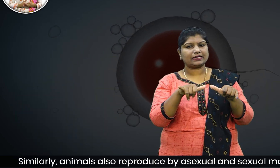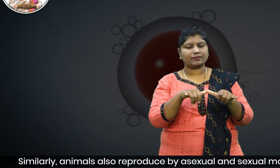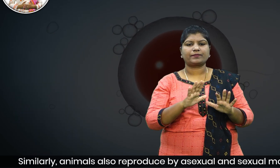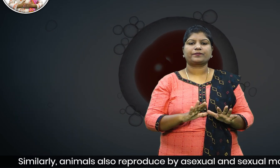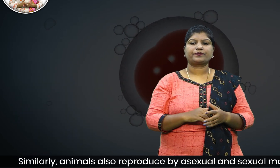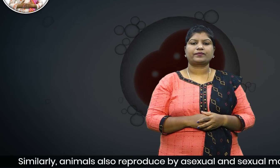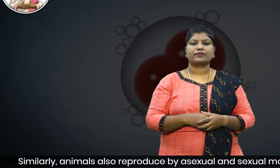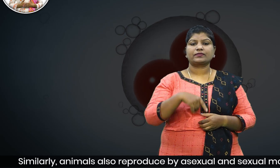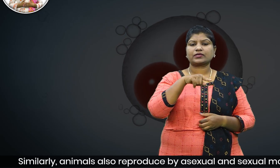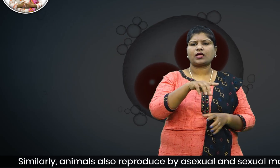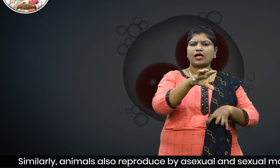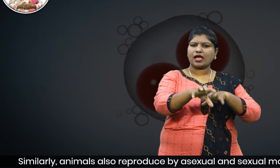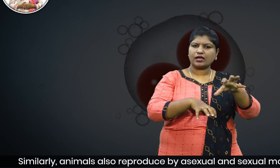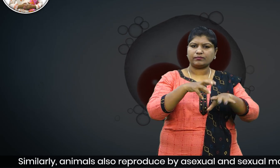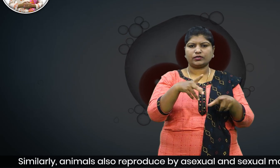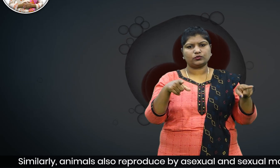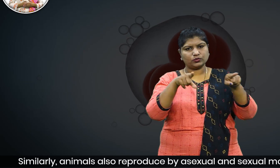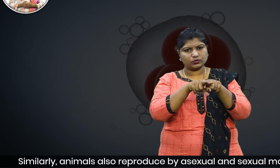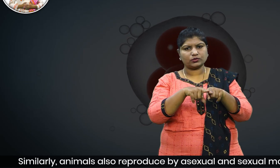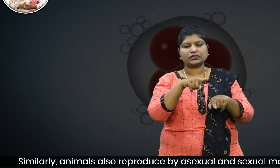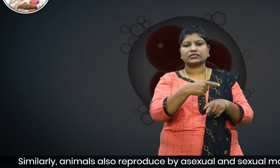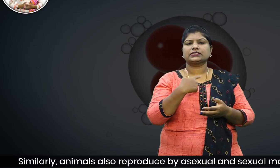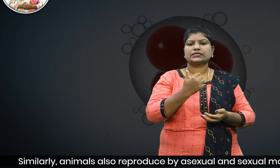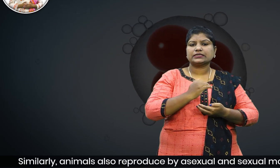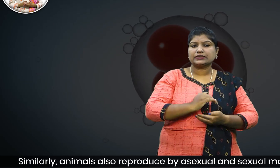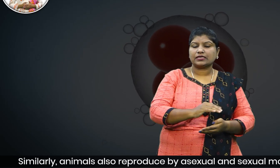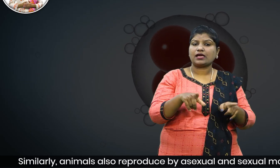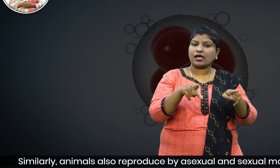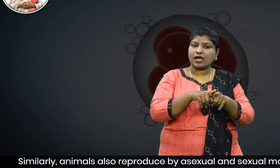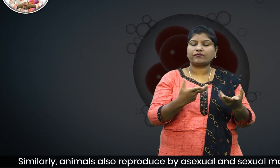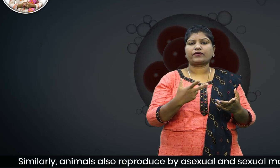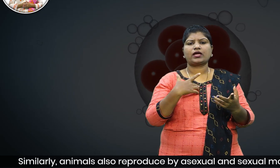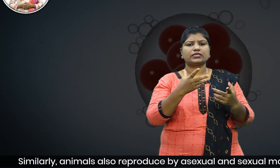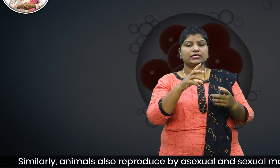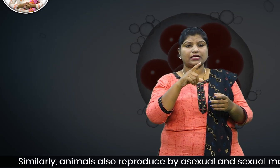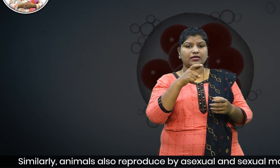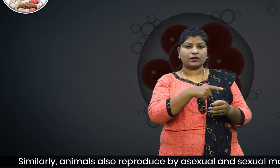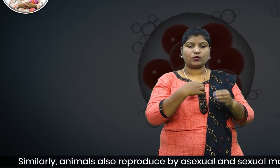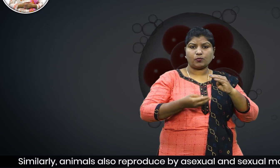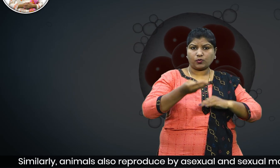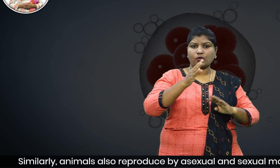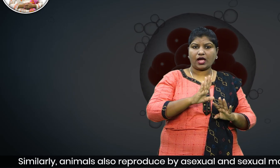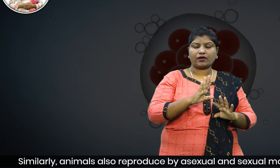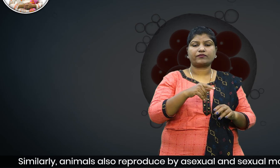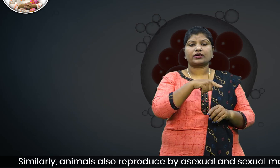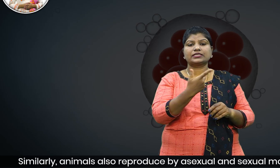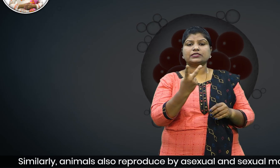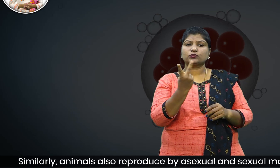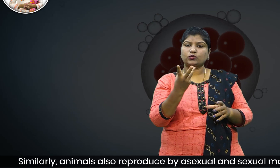Similarly, animals also reproduce by asexual and sexual modes of